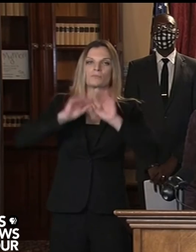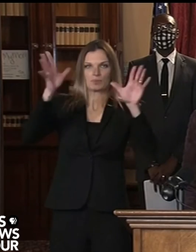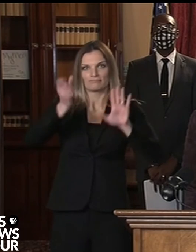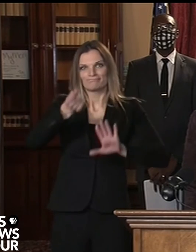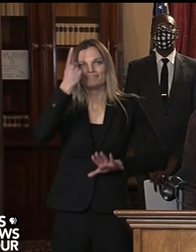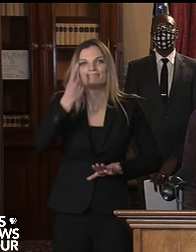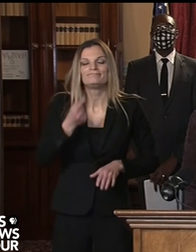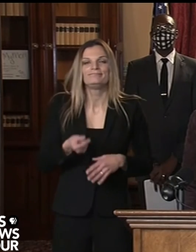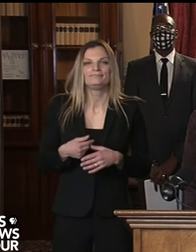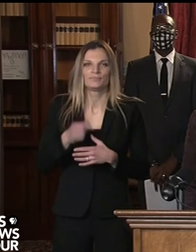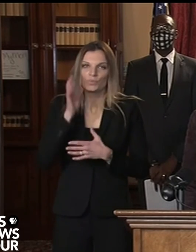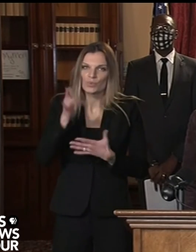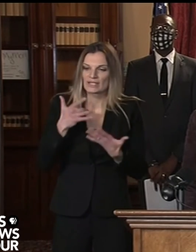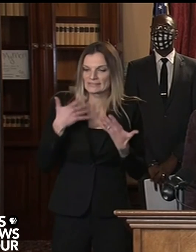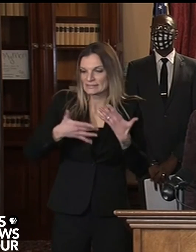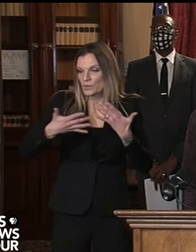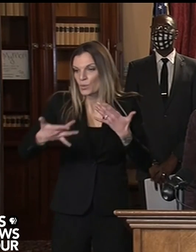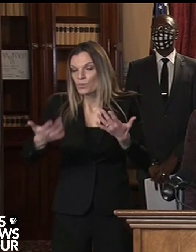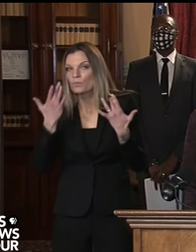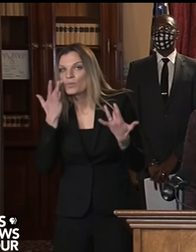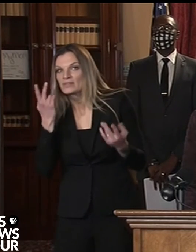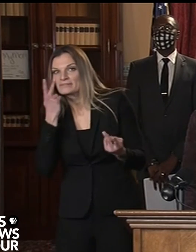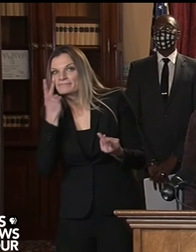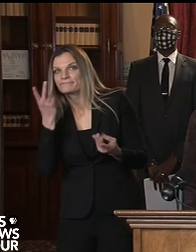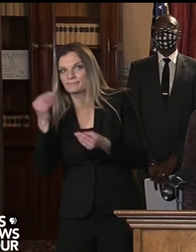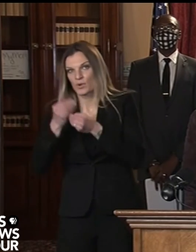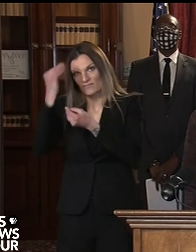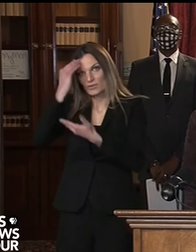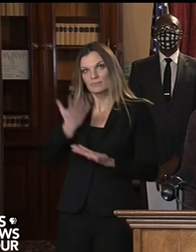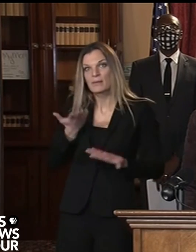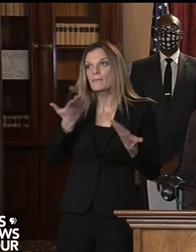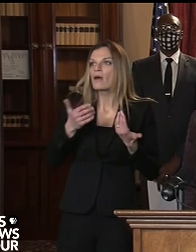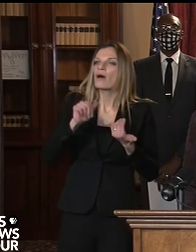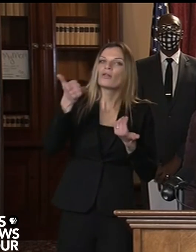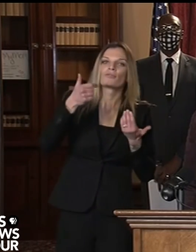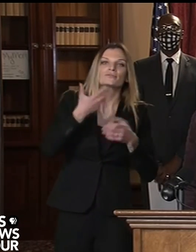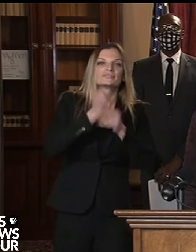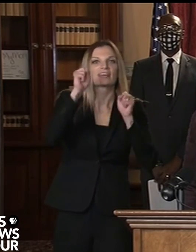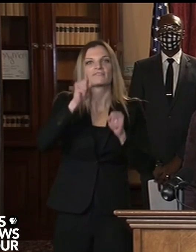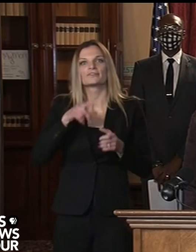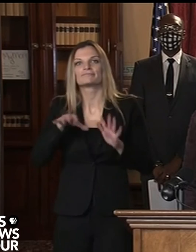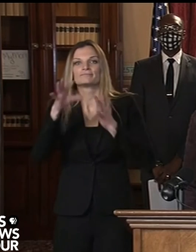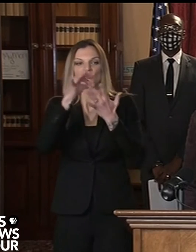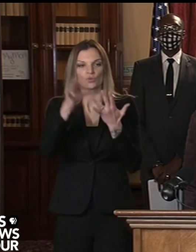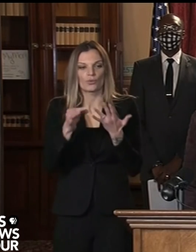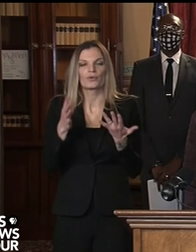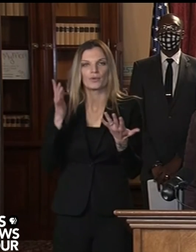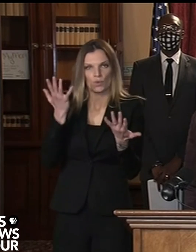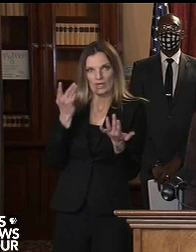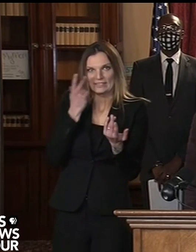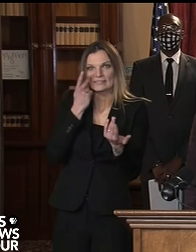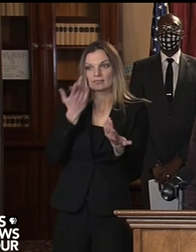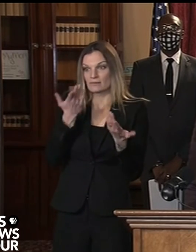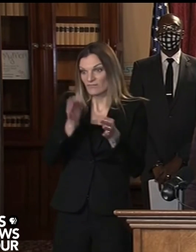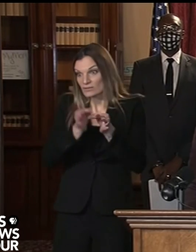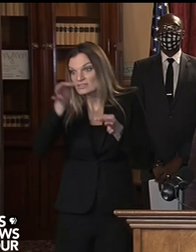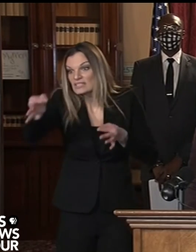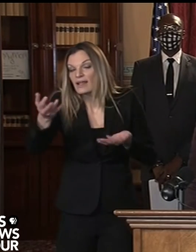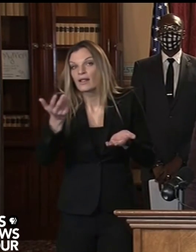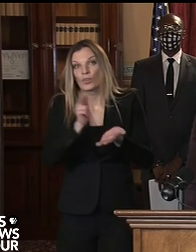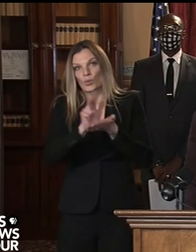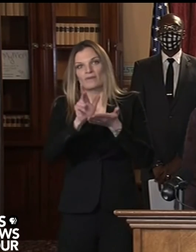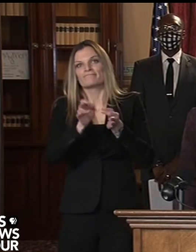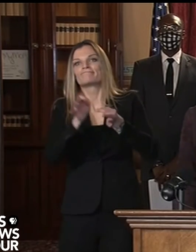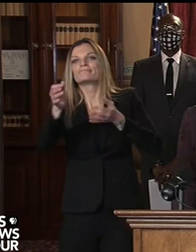really assess if there are some things that maybe are safer to do, but if we have to make some extensions of